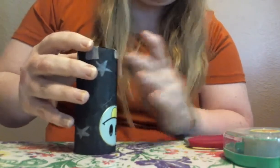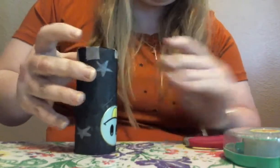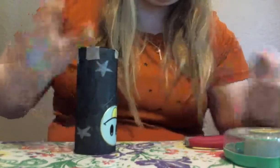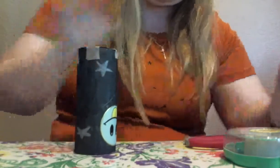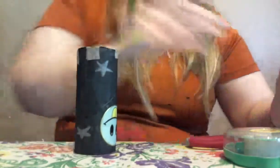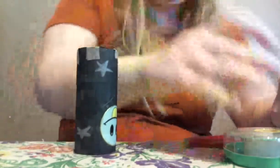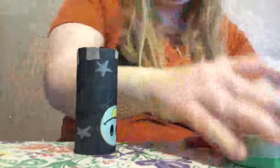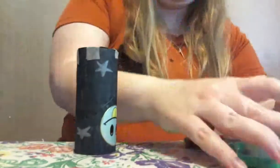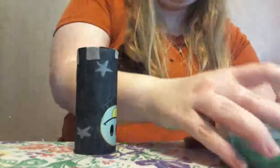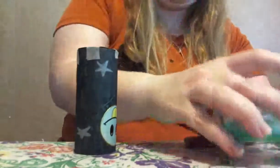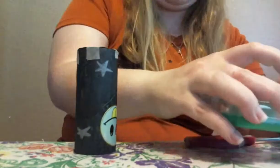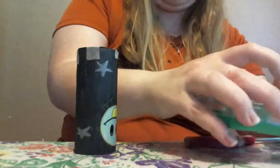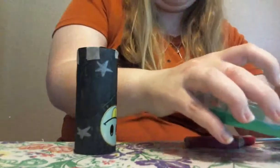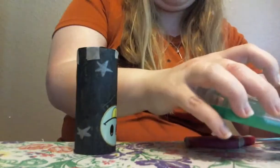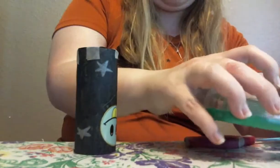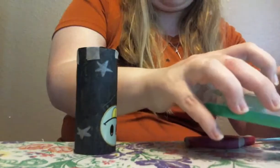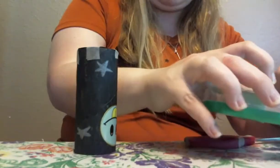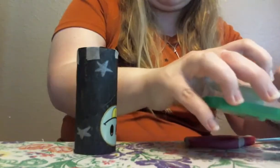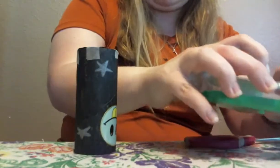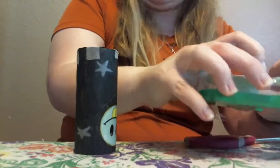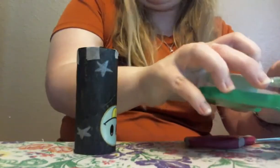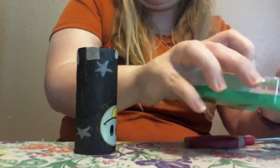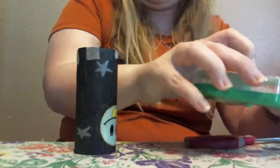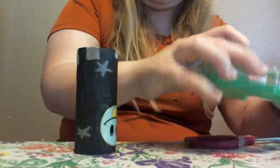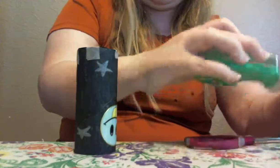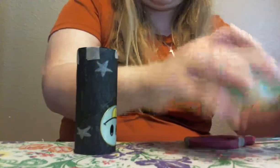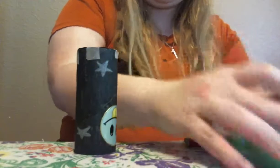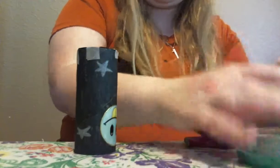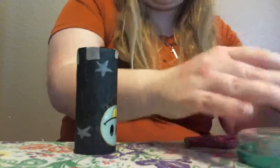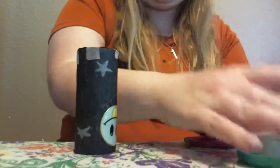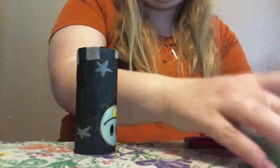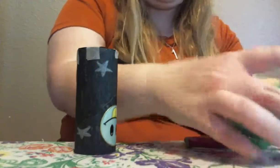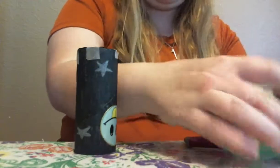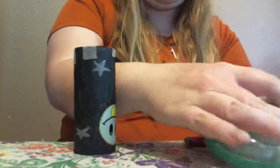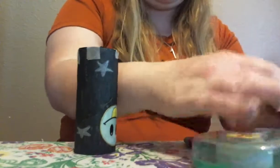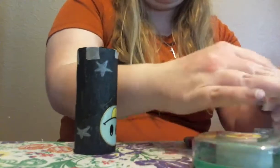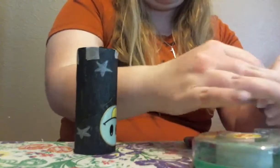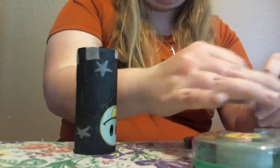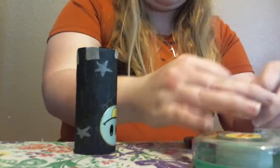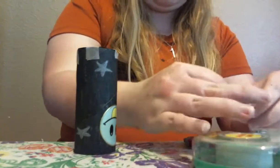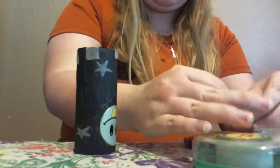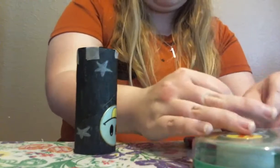So I'm going to put a couple more pieces on just to be safe.